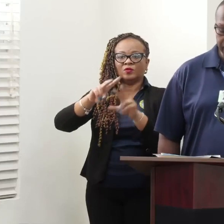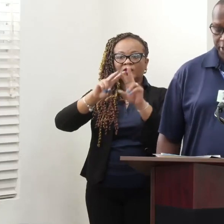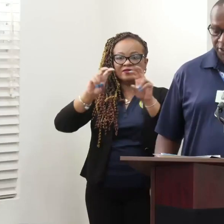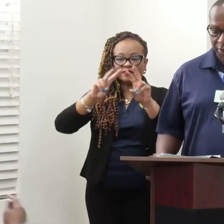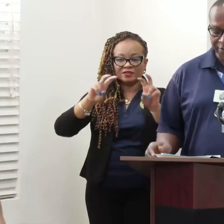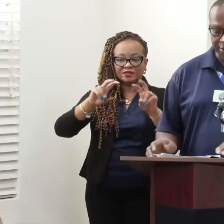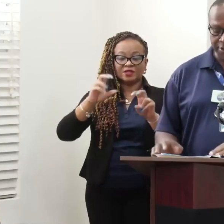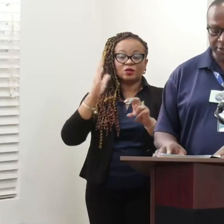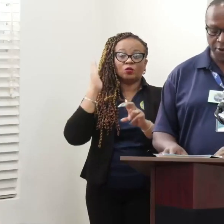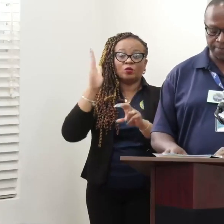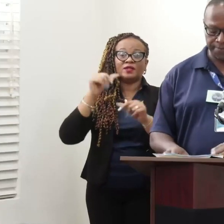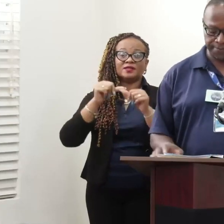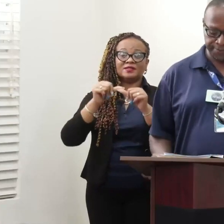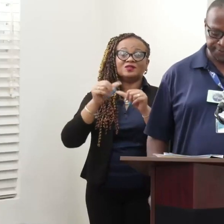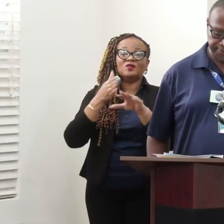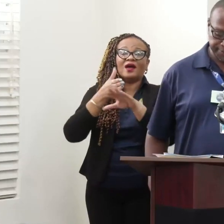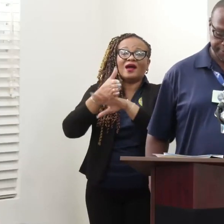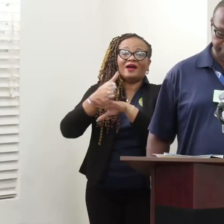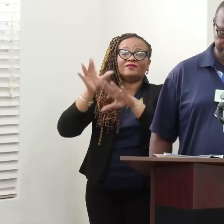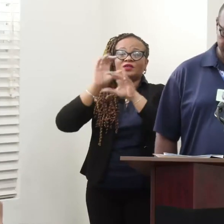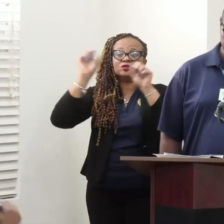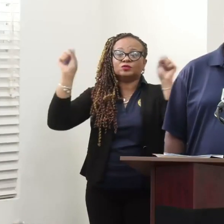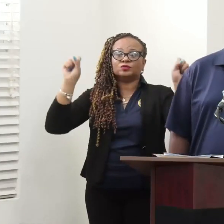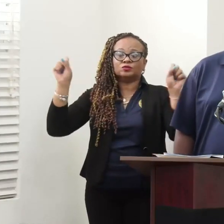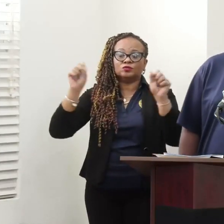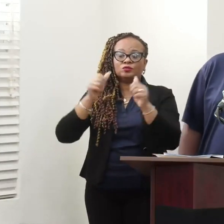Investigations will continue after the storm.